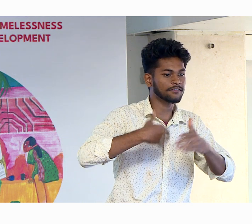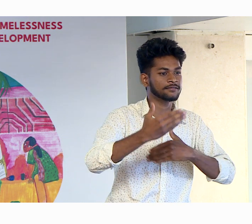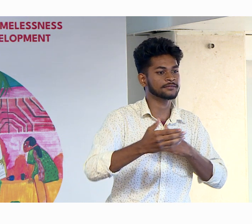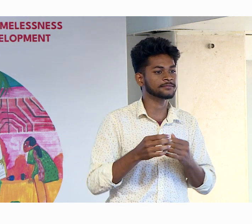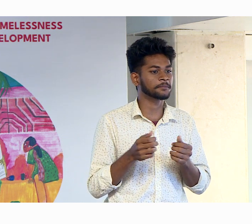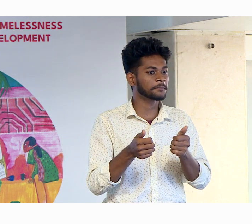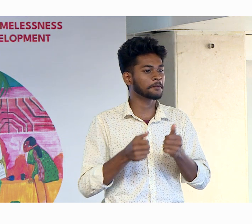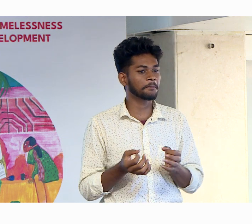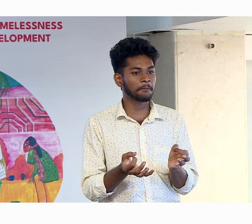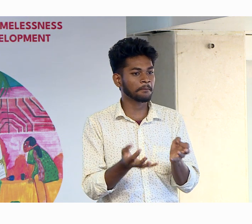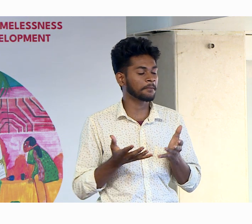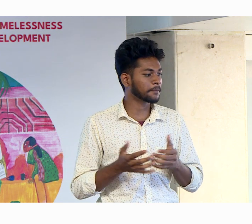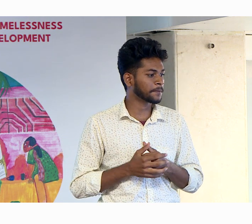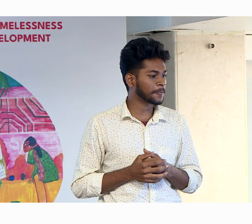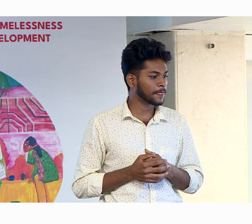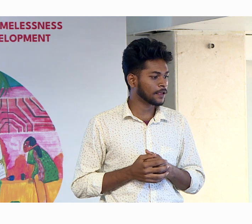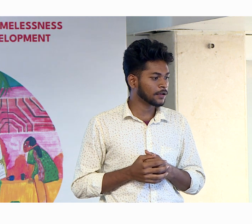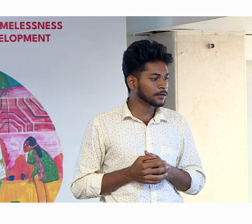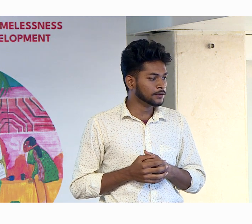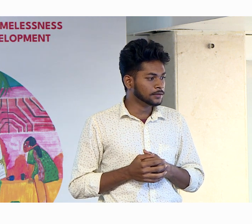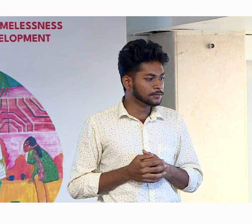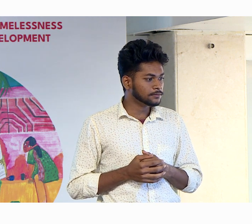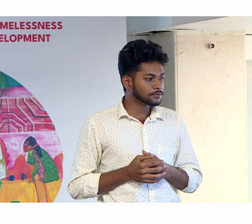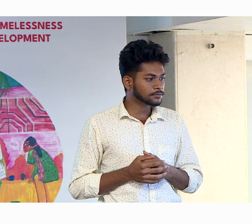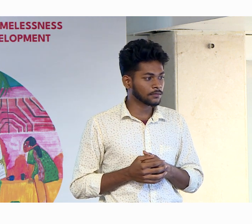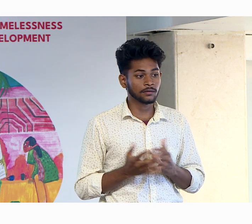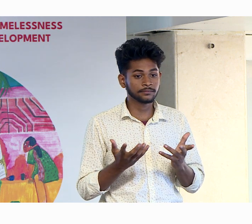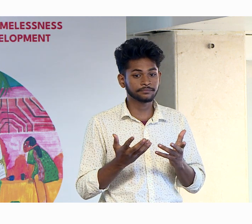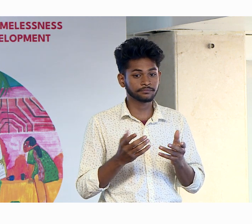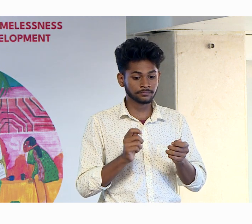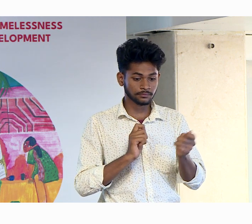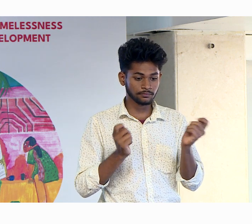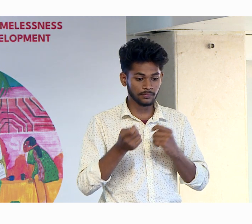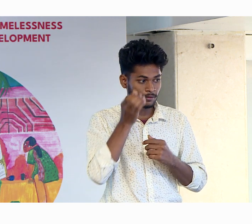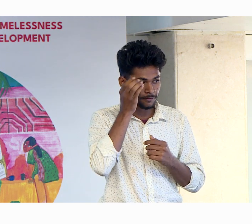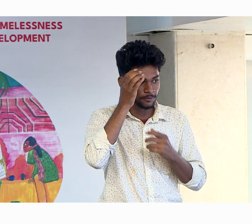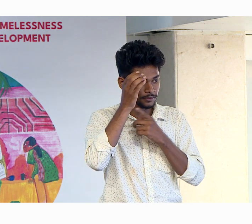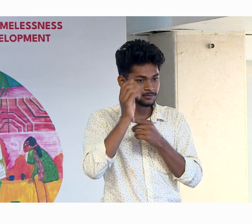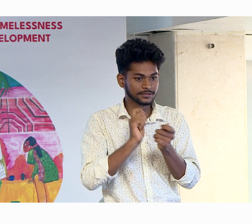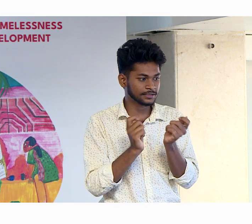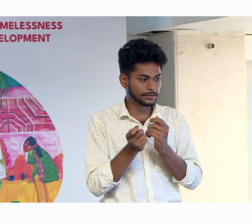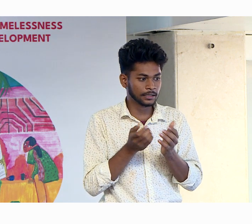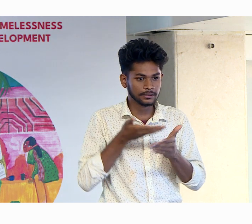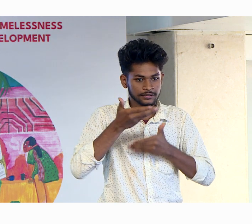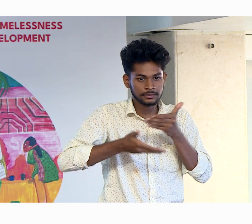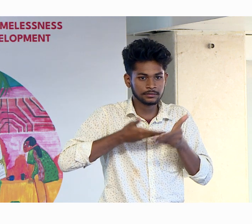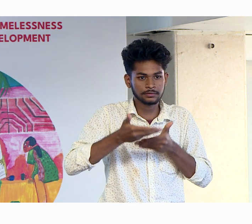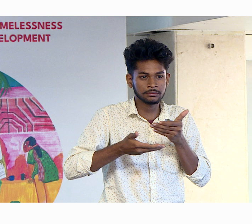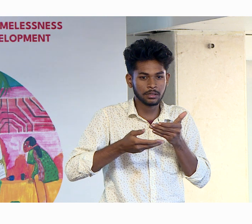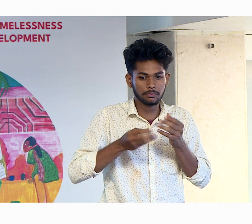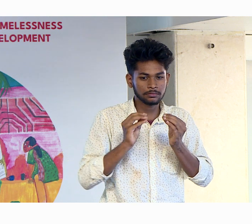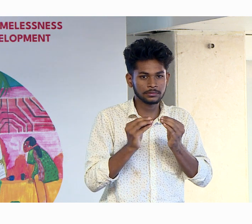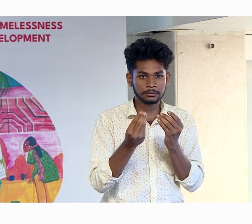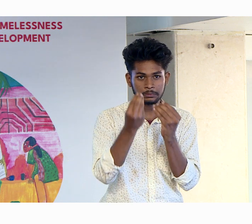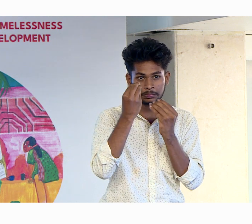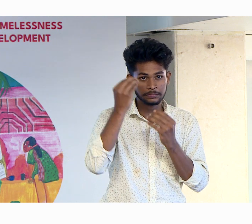all sides. They know now that to keep making it work, they need to keep learning from each other, which is what being in a community of